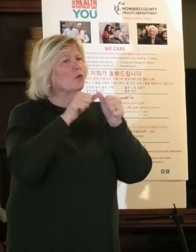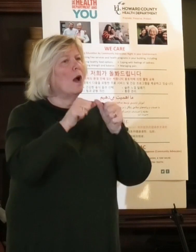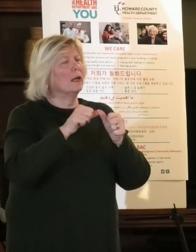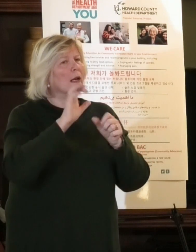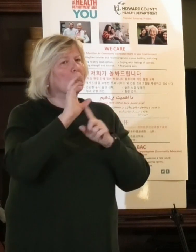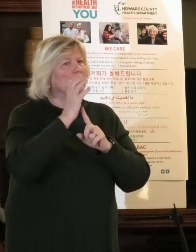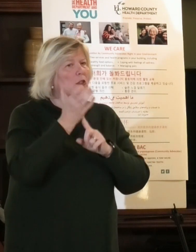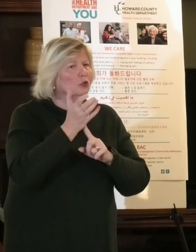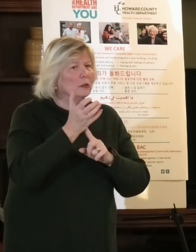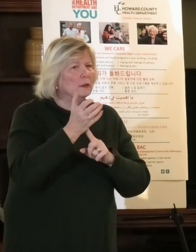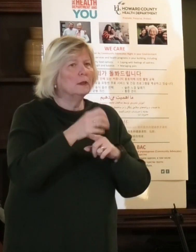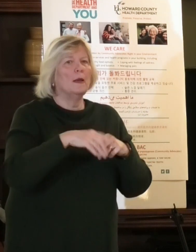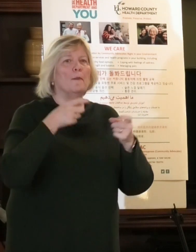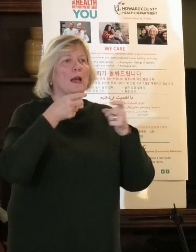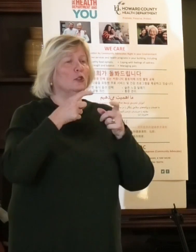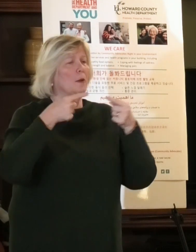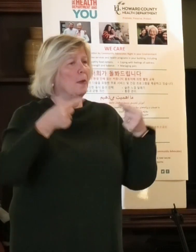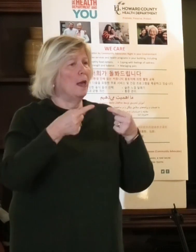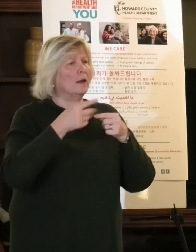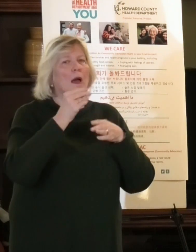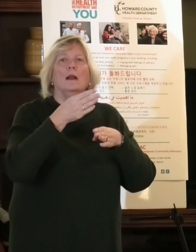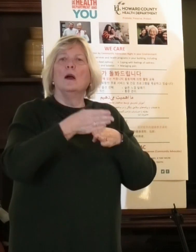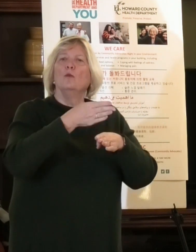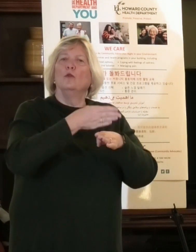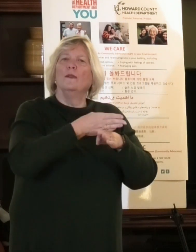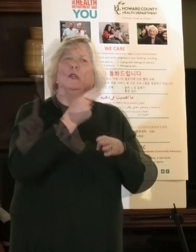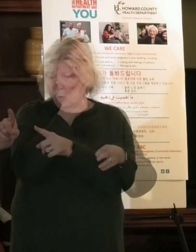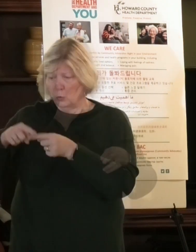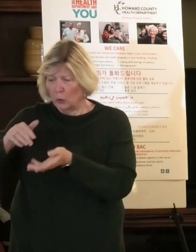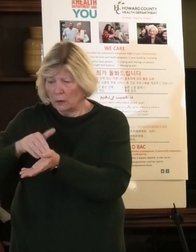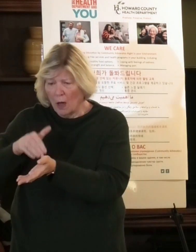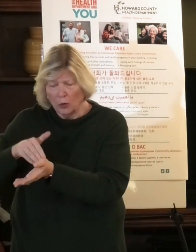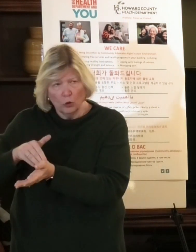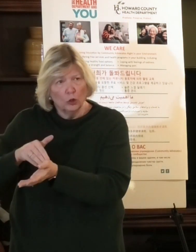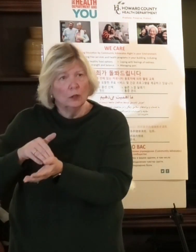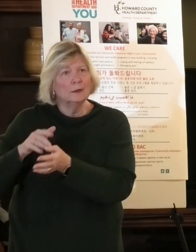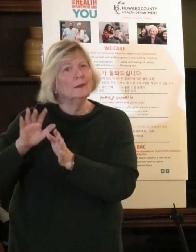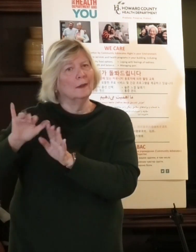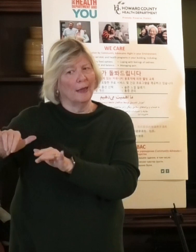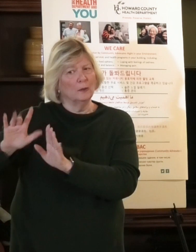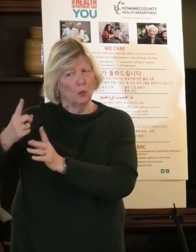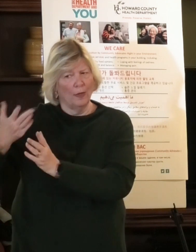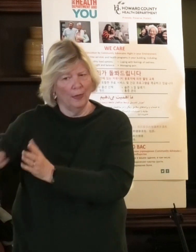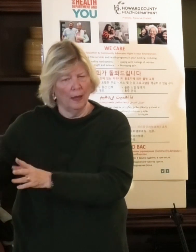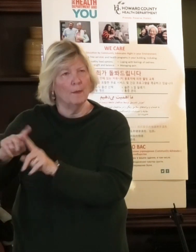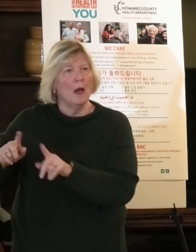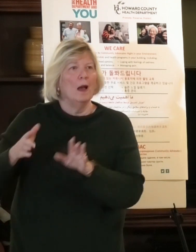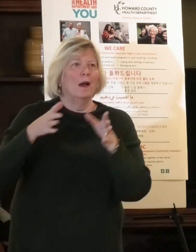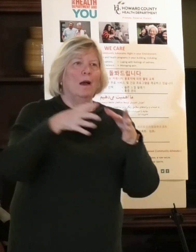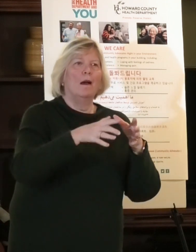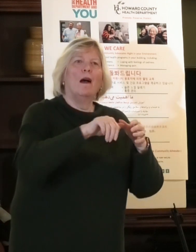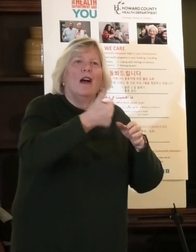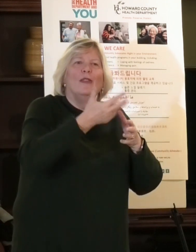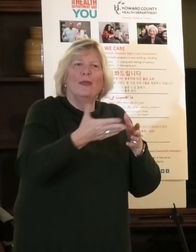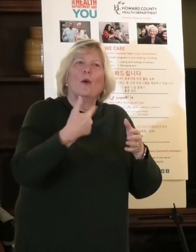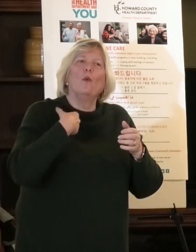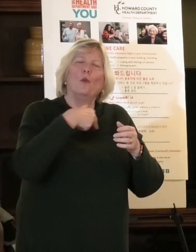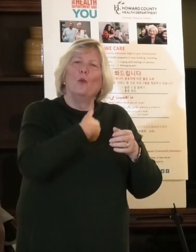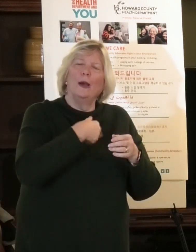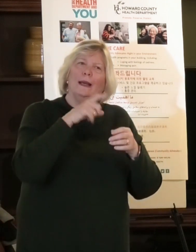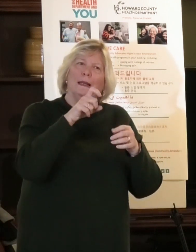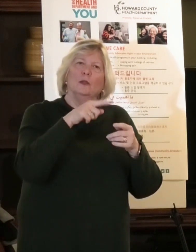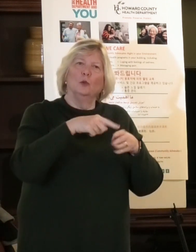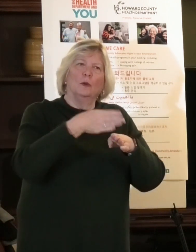managing pain, and improving nutrition. So when we became aware of data that